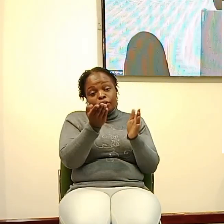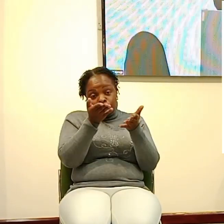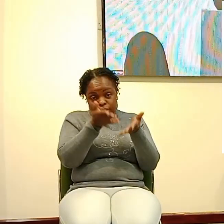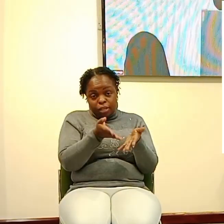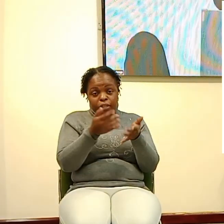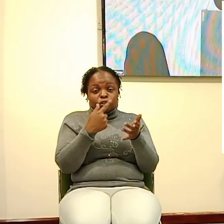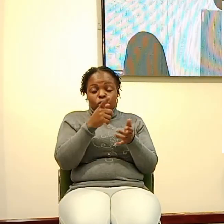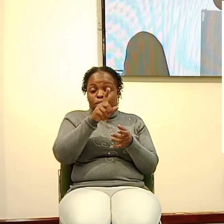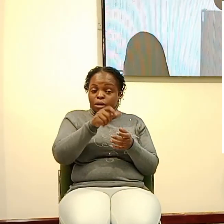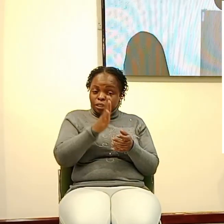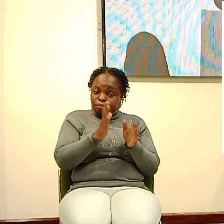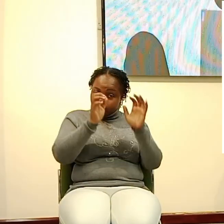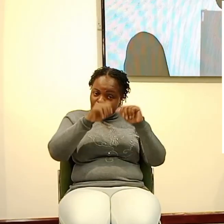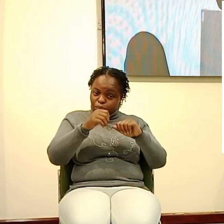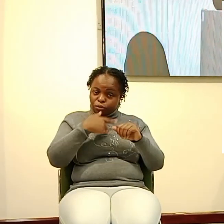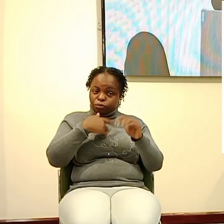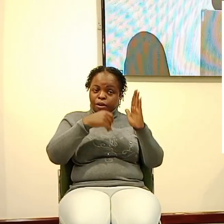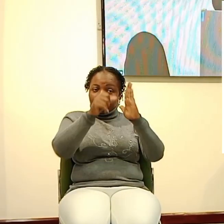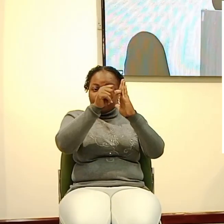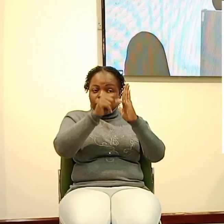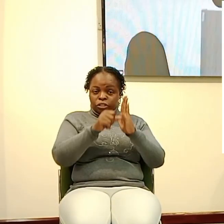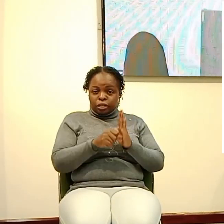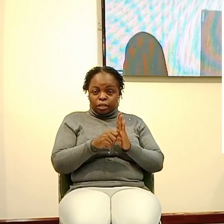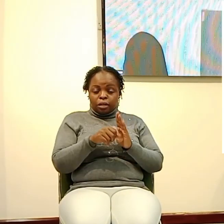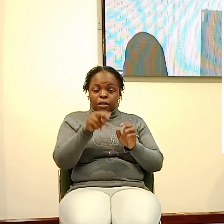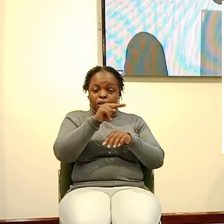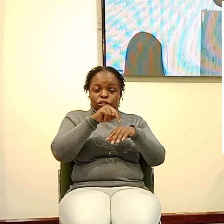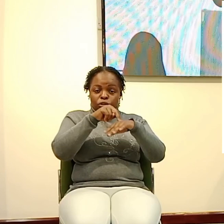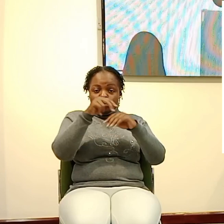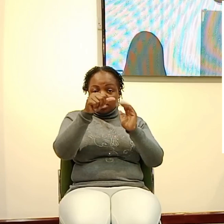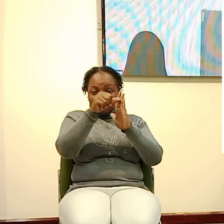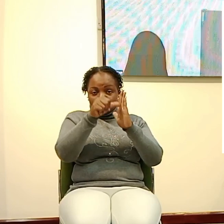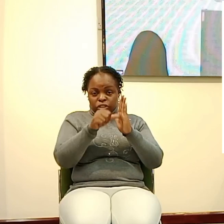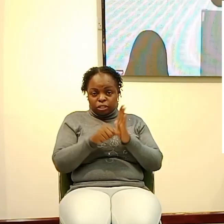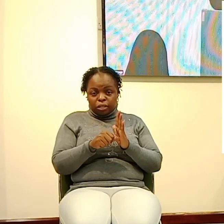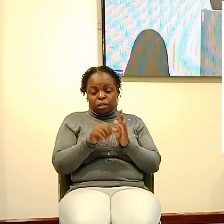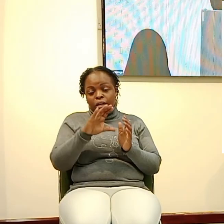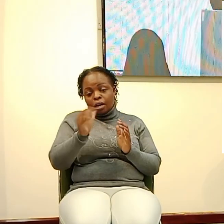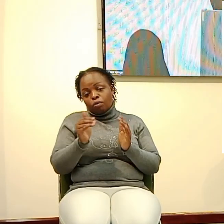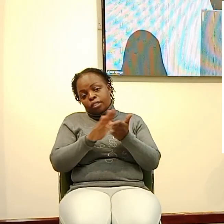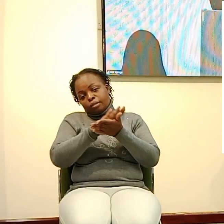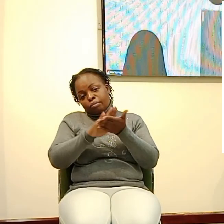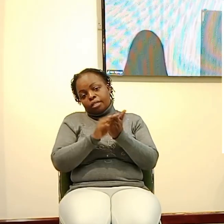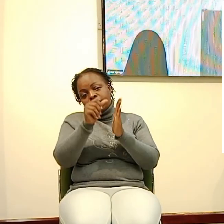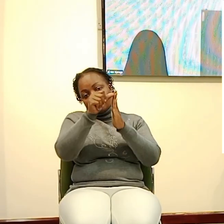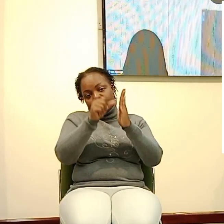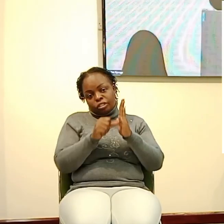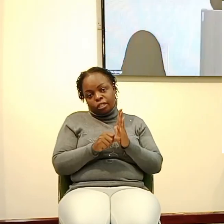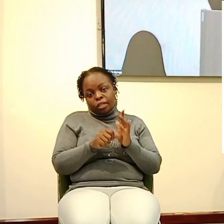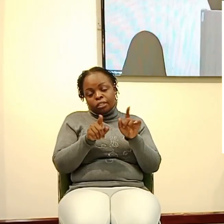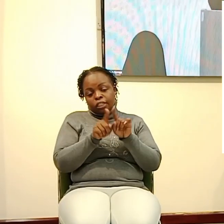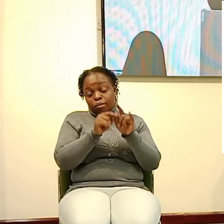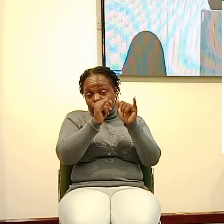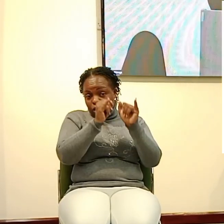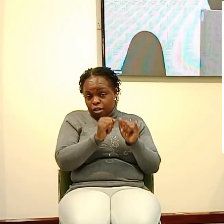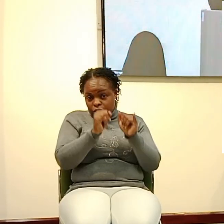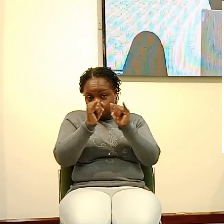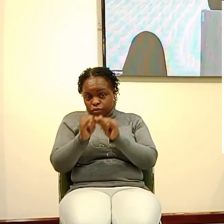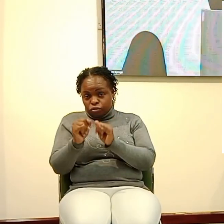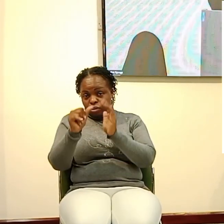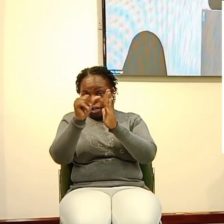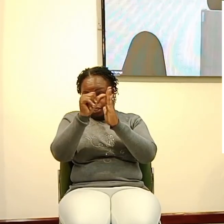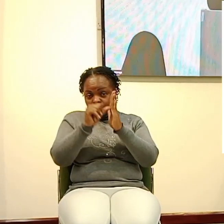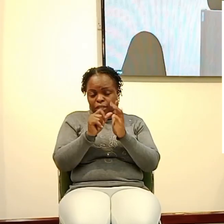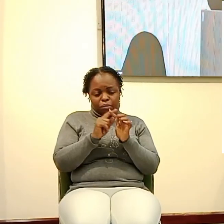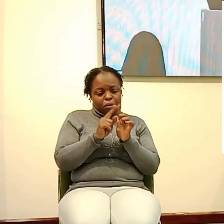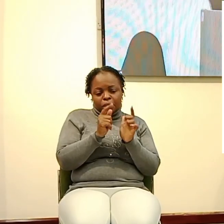we need to be able to have an agenda, a national agenda, a county-based agenda, and, individualized agenda. But we don't